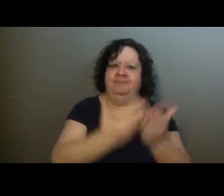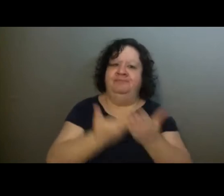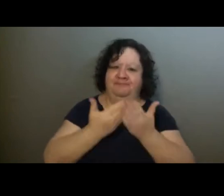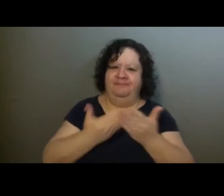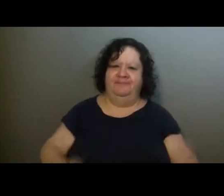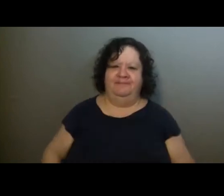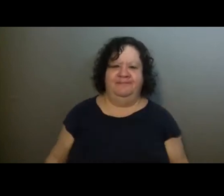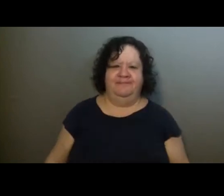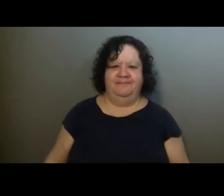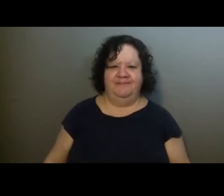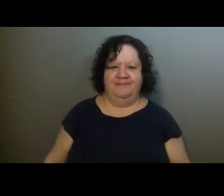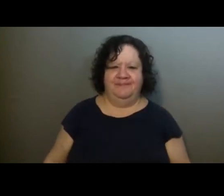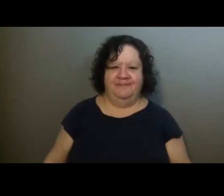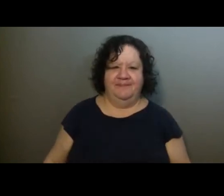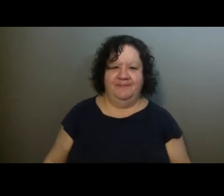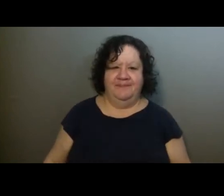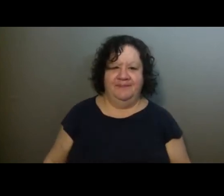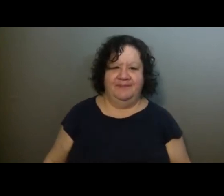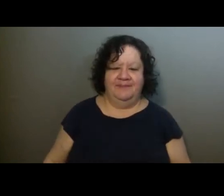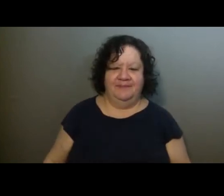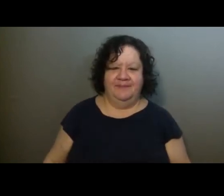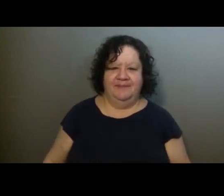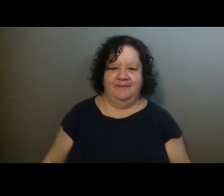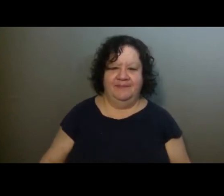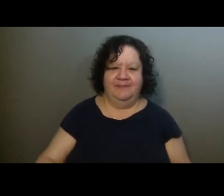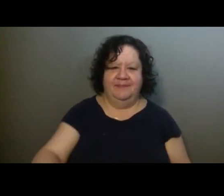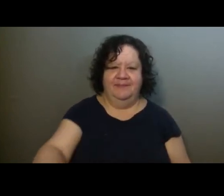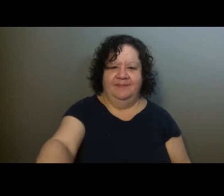Thank you. Thank you very much, Your Excellency.